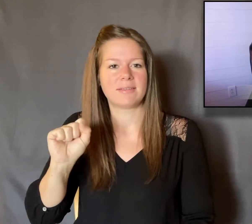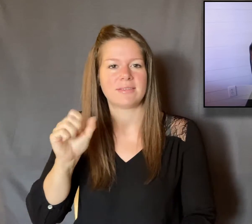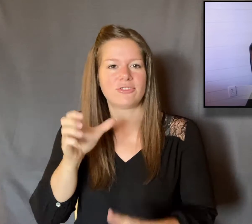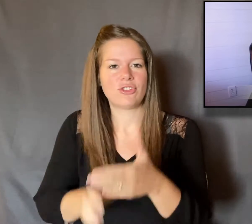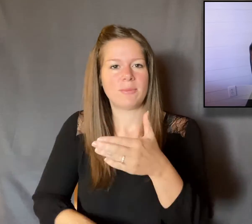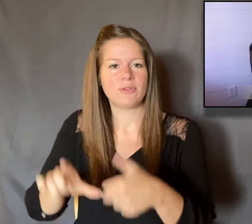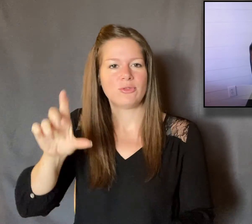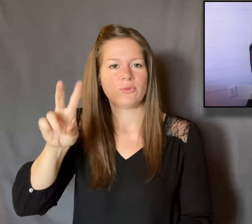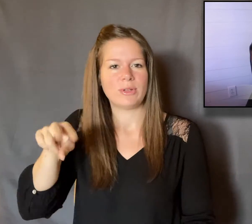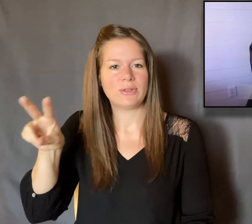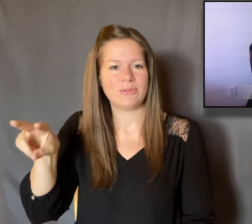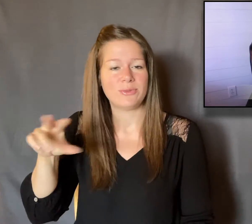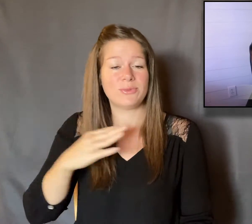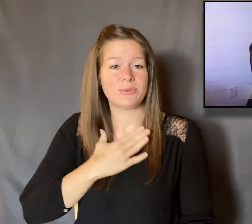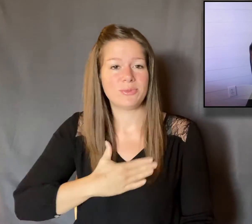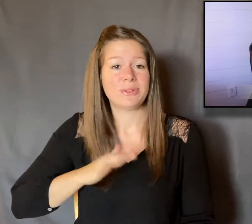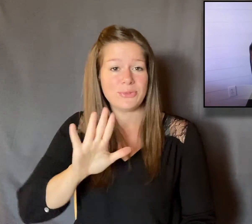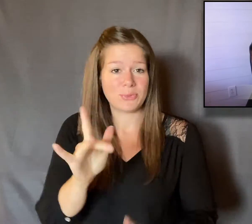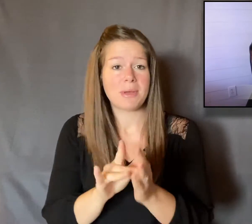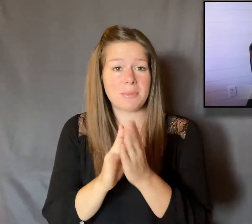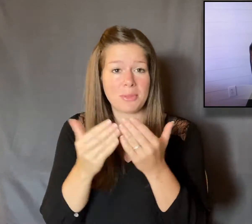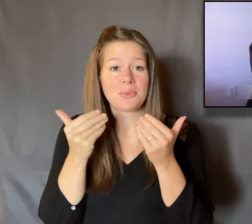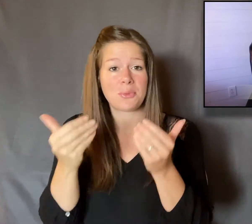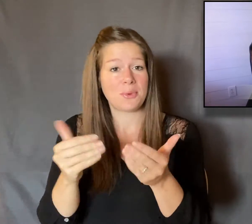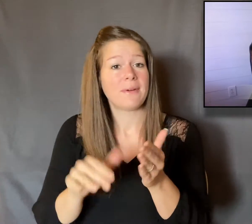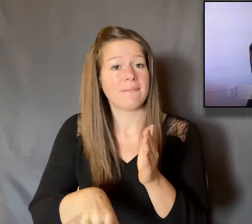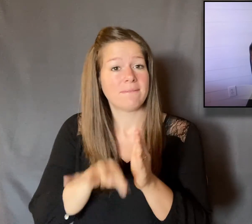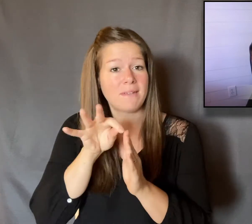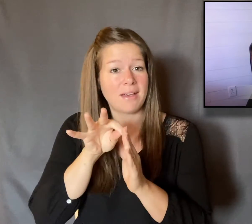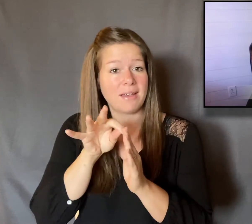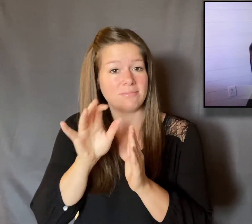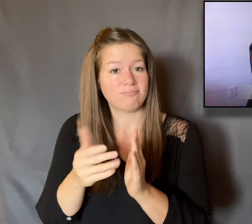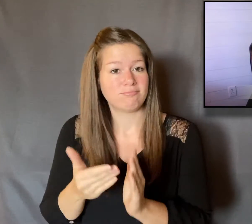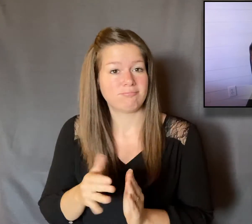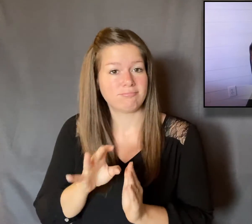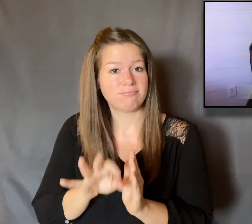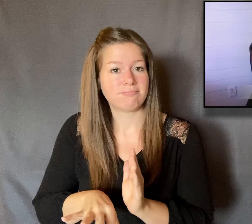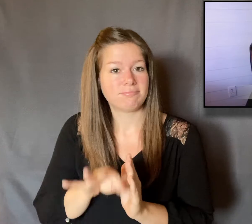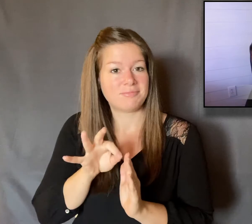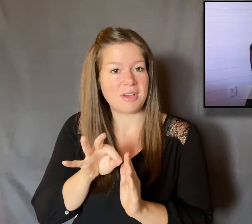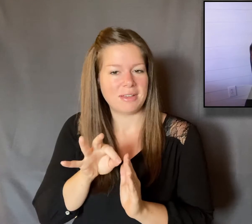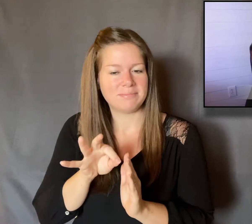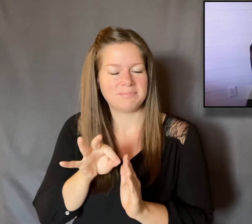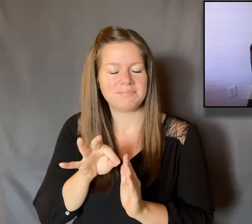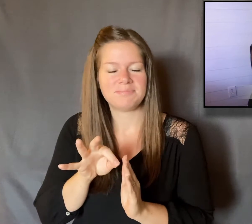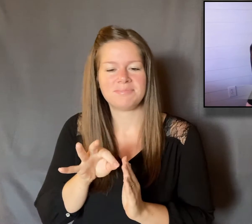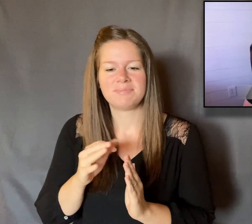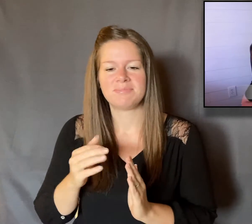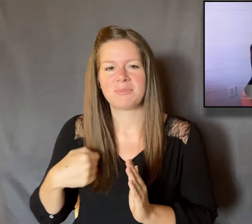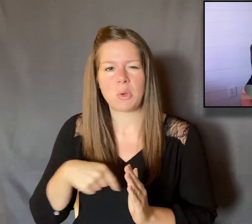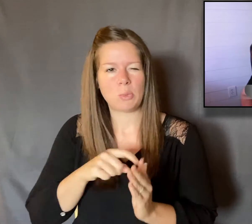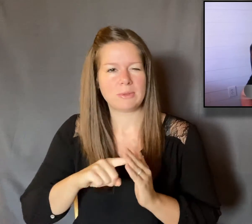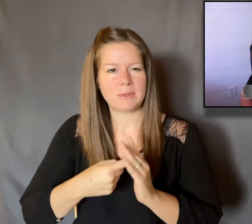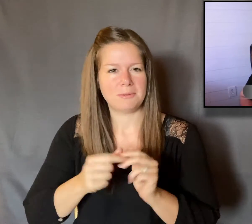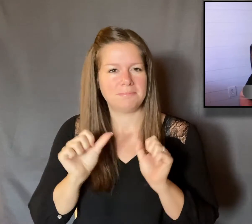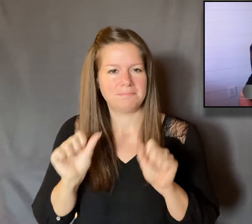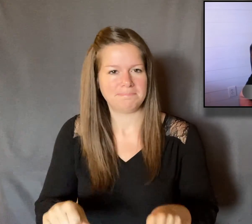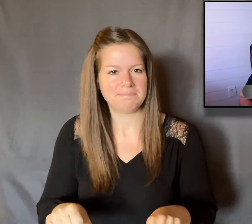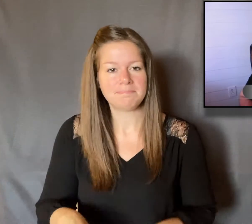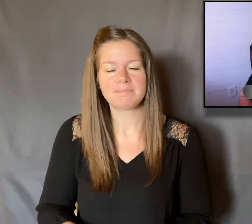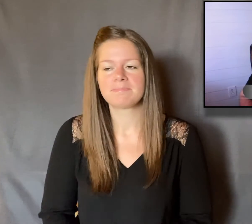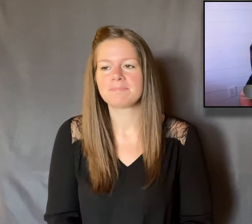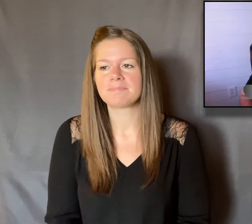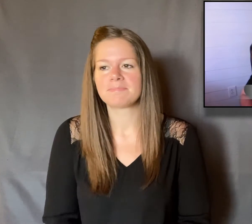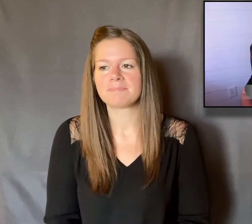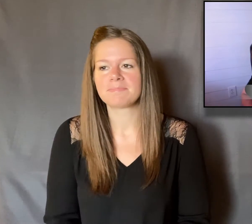22 today, so if you would open up your Bibles to that passage, or to that chapter, I should say, and we will begin. Before we begin,